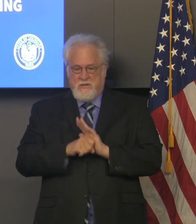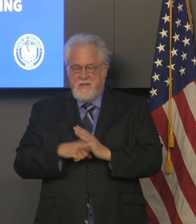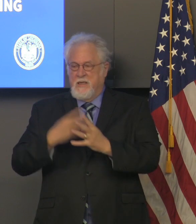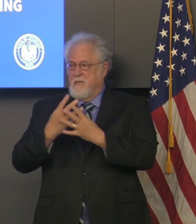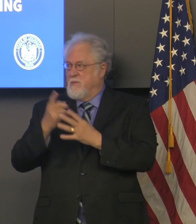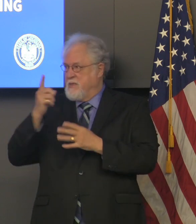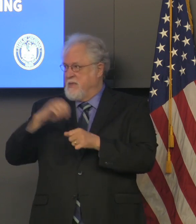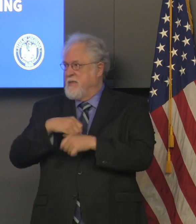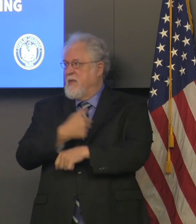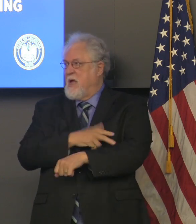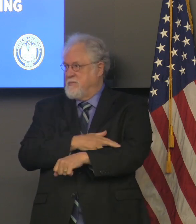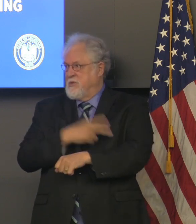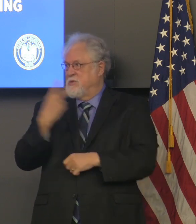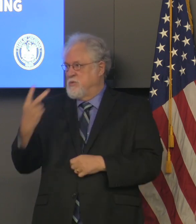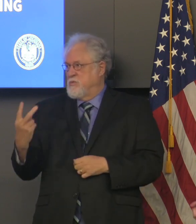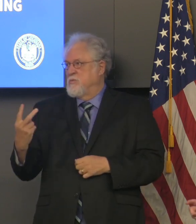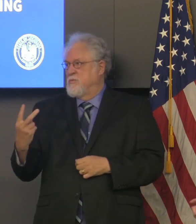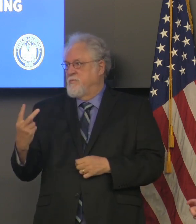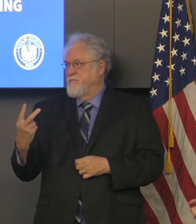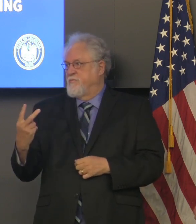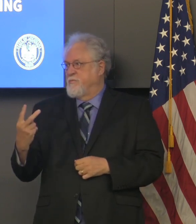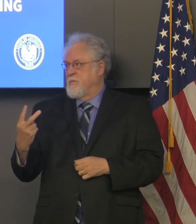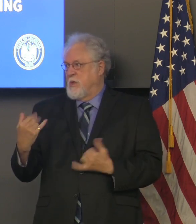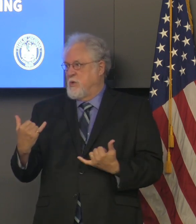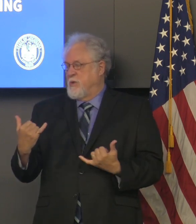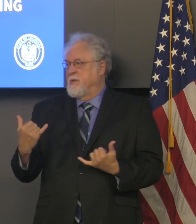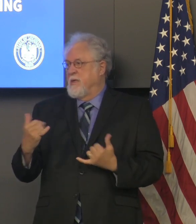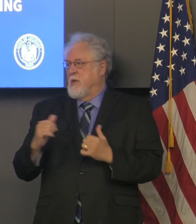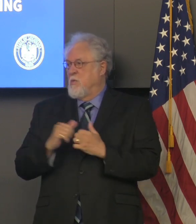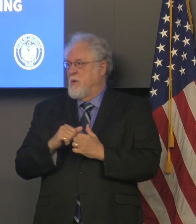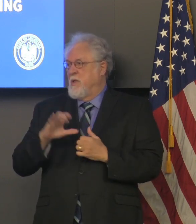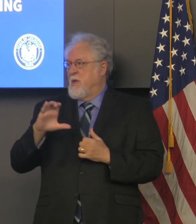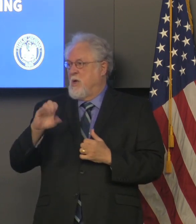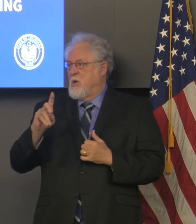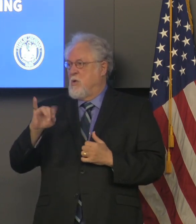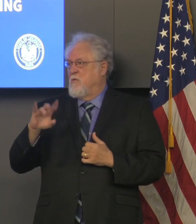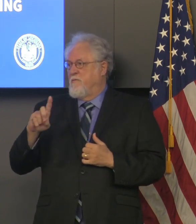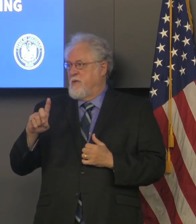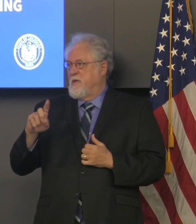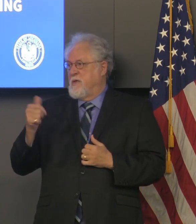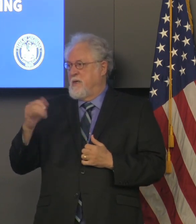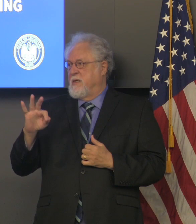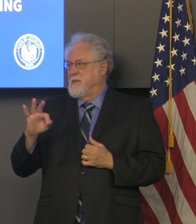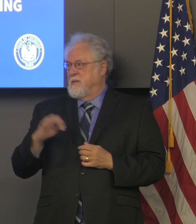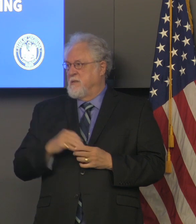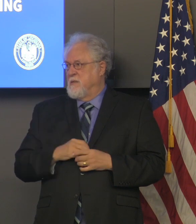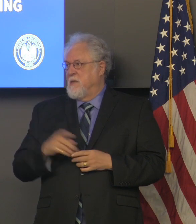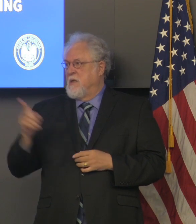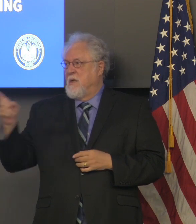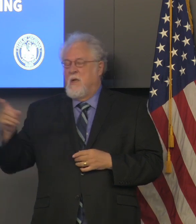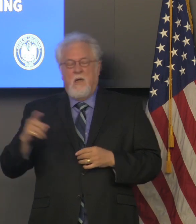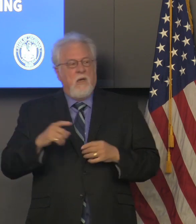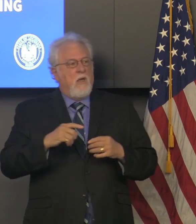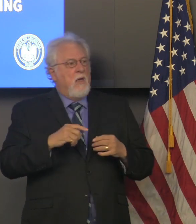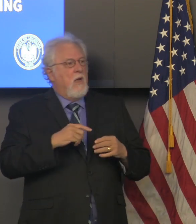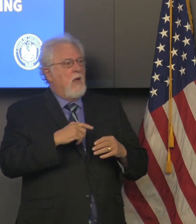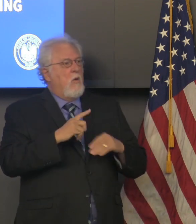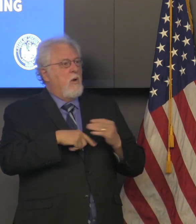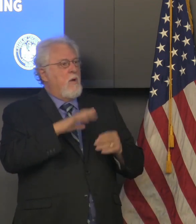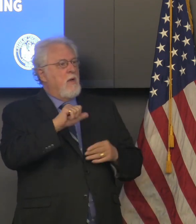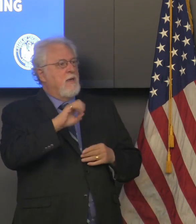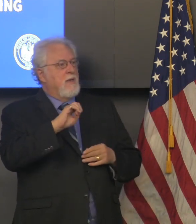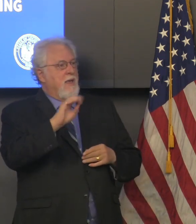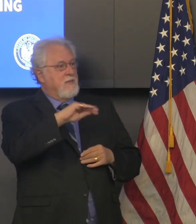actually in the hospital, just 2 currently with COVID-19. Could you speak to the case rate